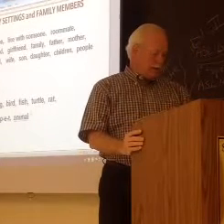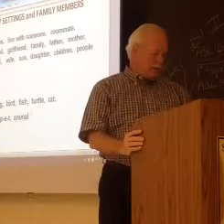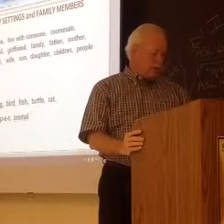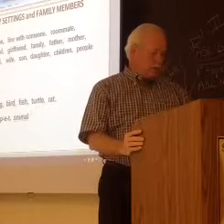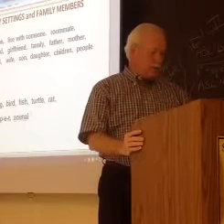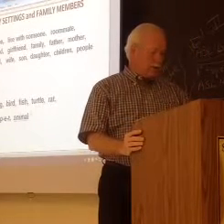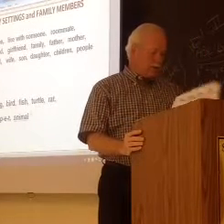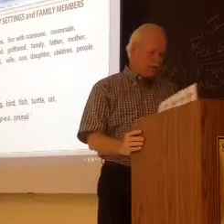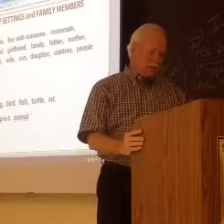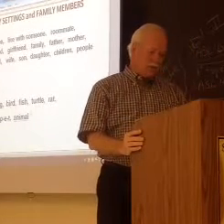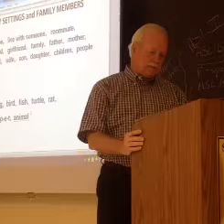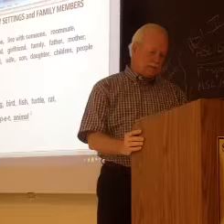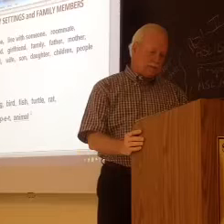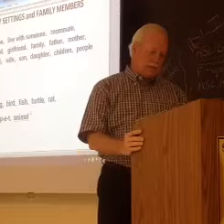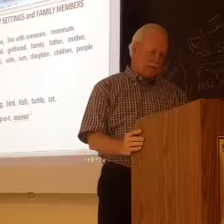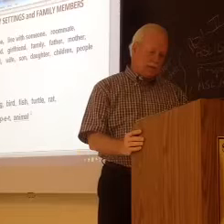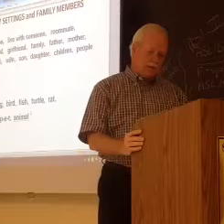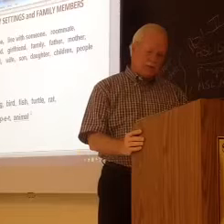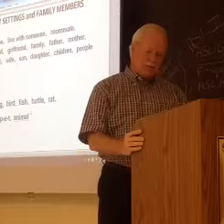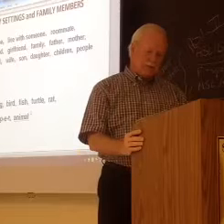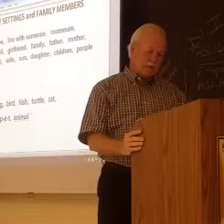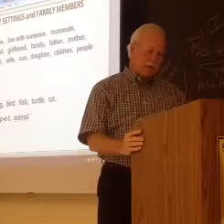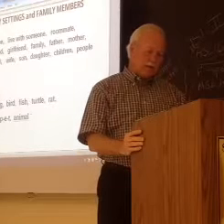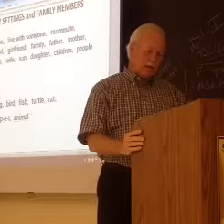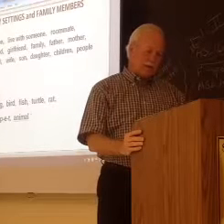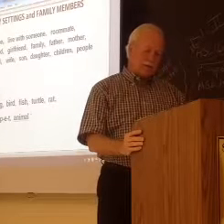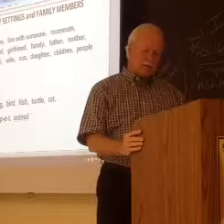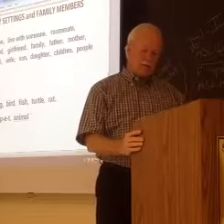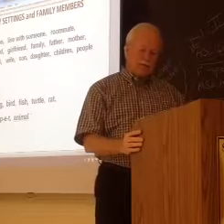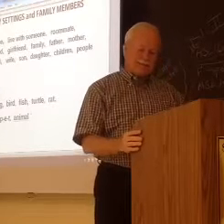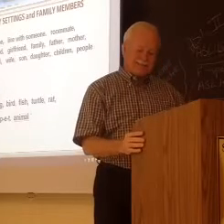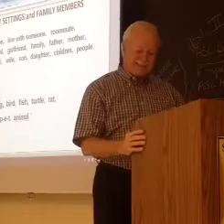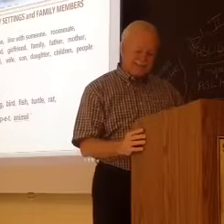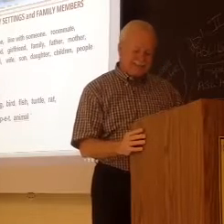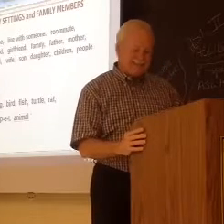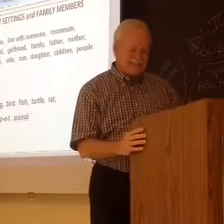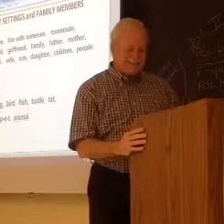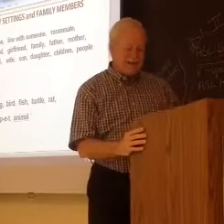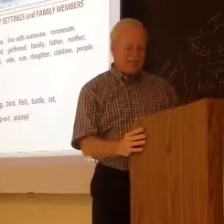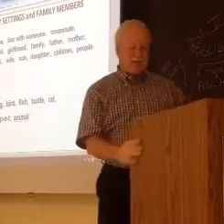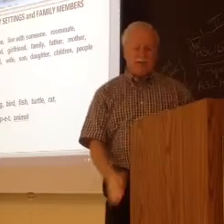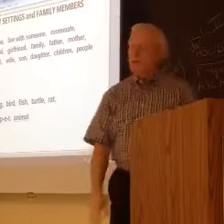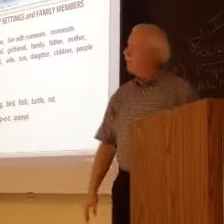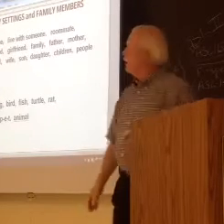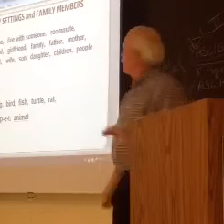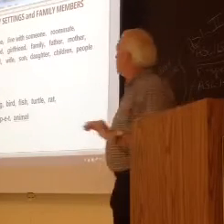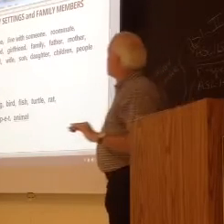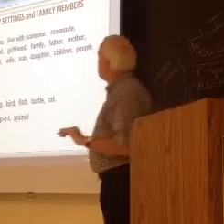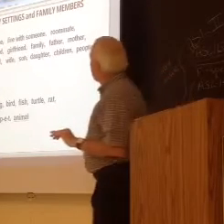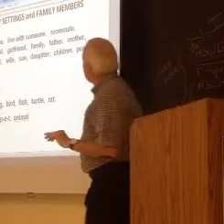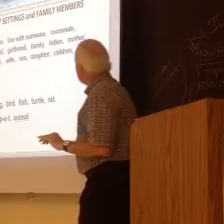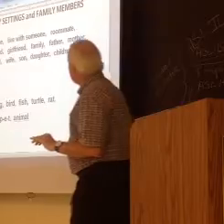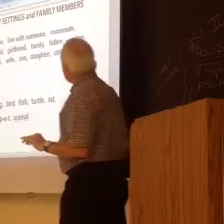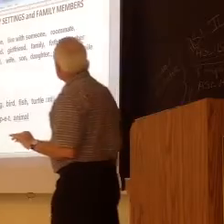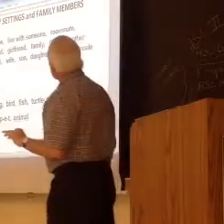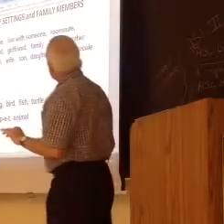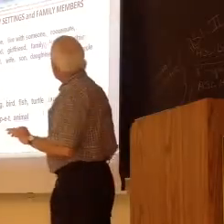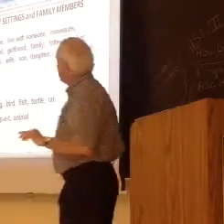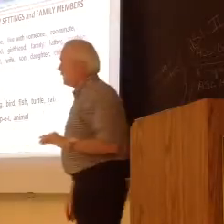yeah, there we go, page 168, starting at 167. Let's see if I've written these the same way as